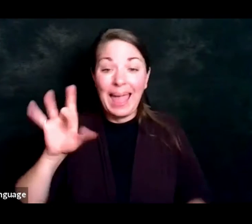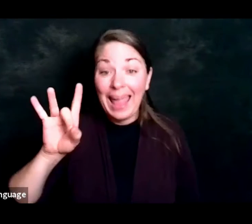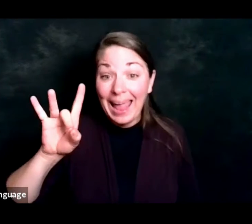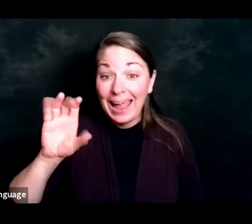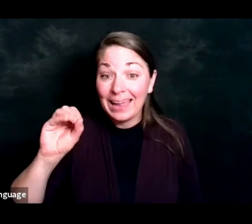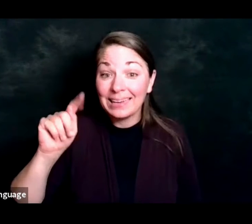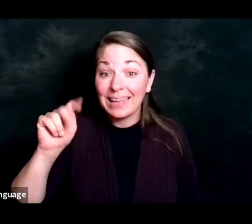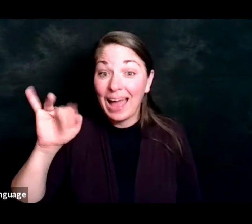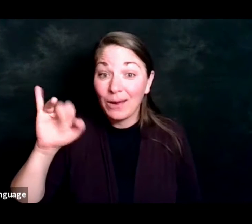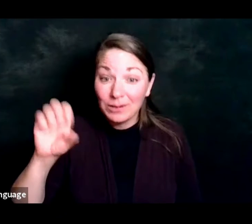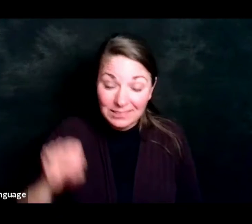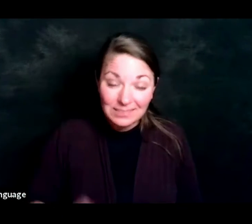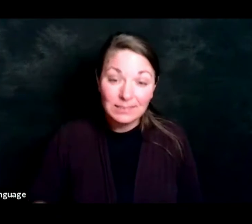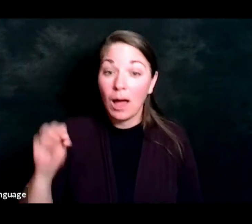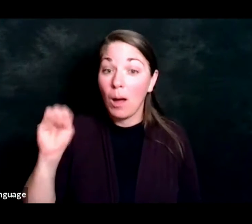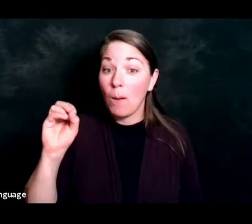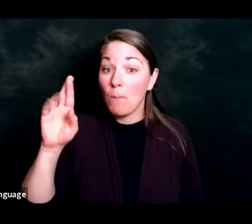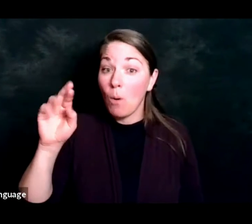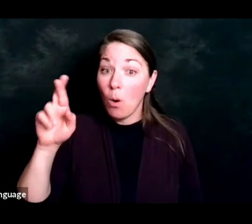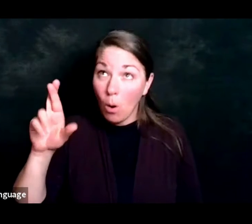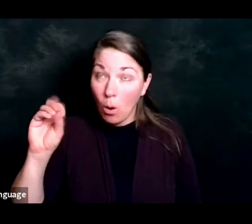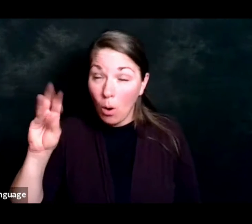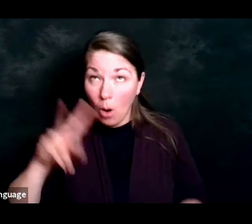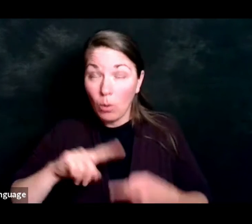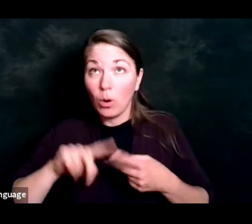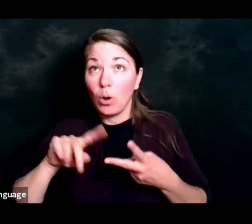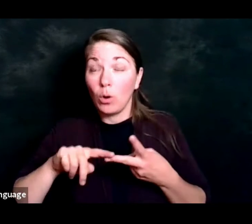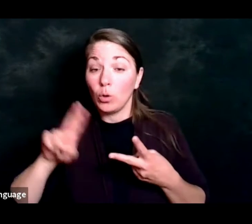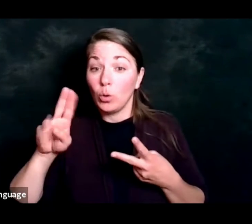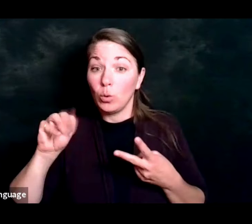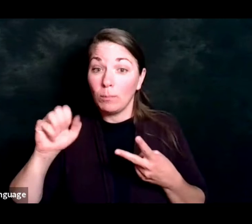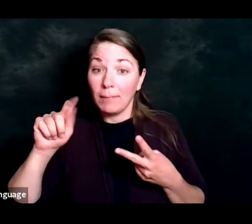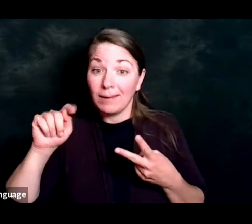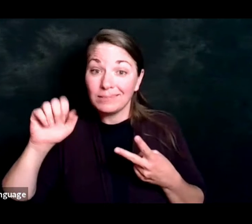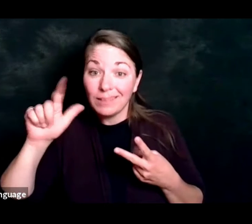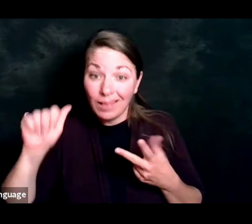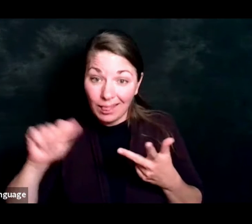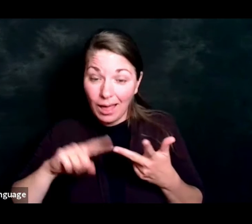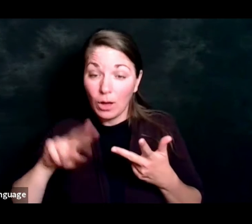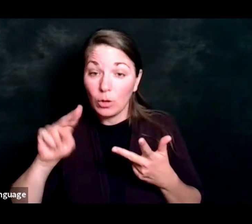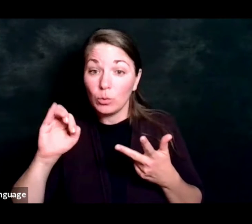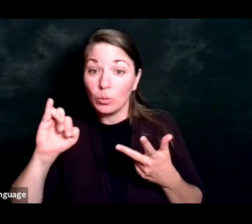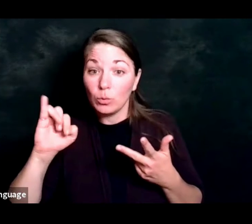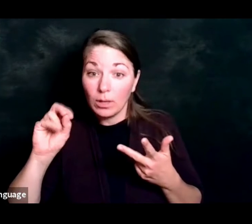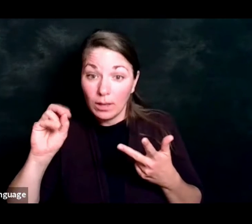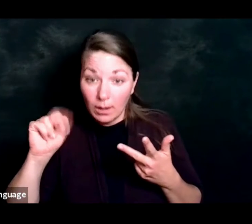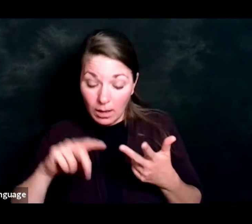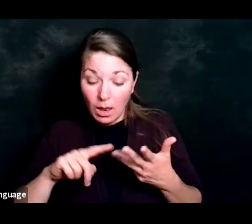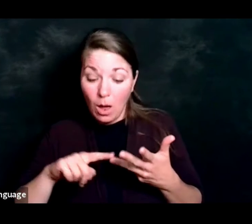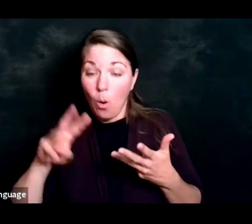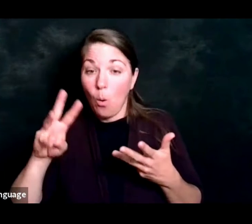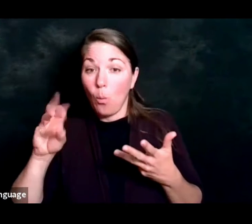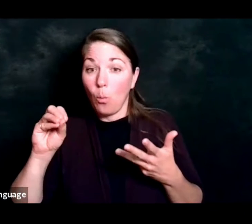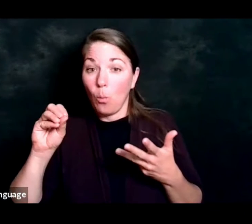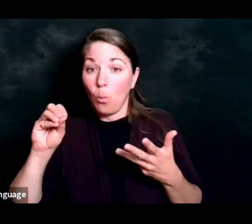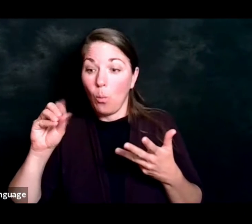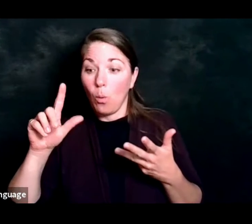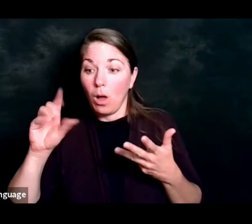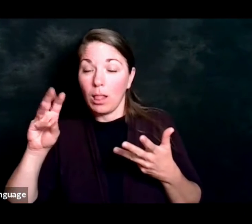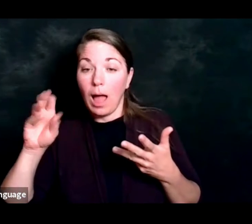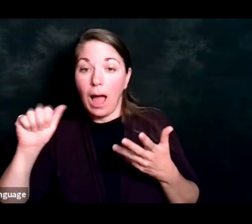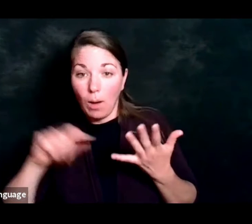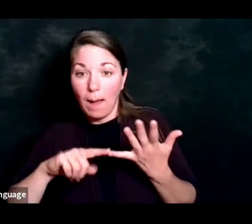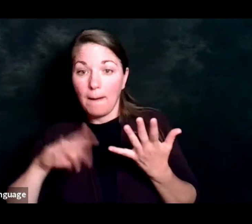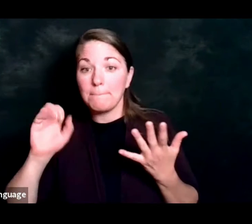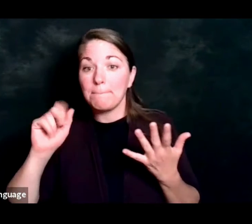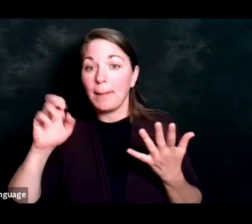so many. Morrow County, Umatilla, Union, Wallowa, Baker, Grant,